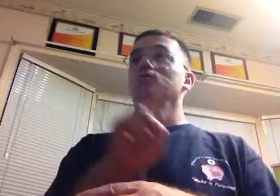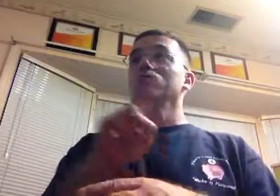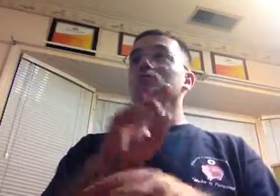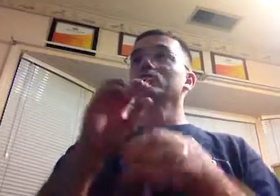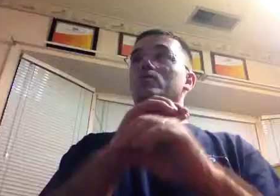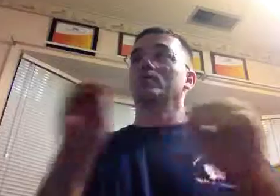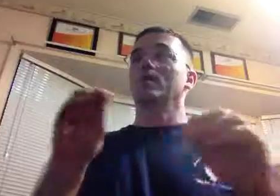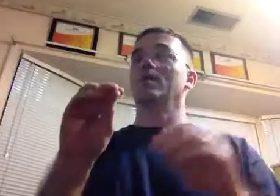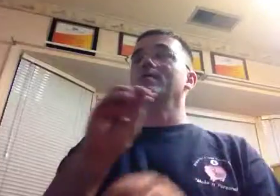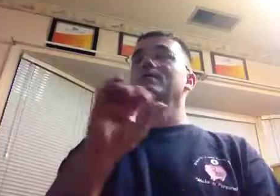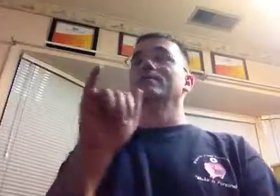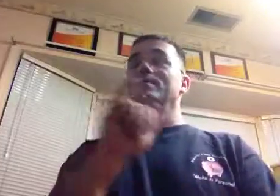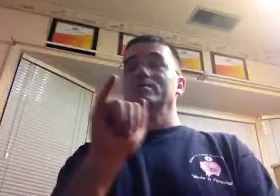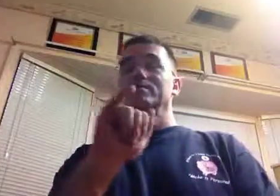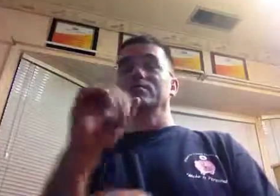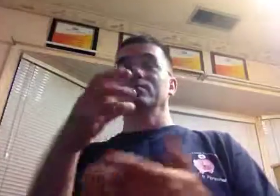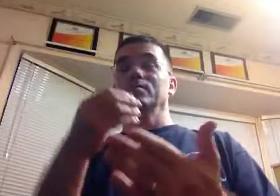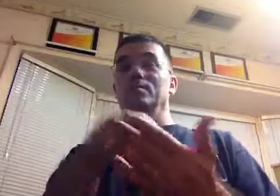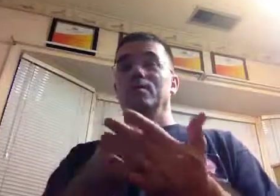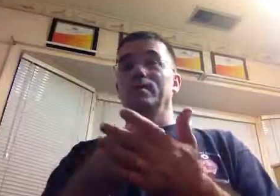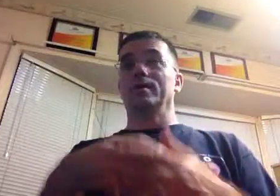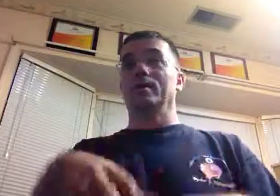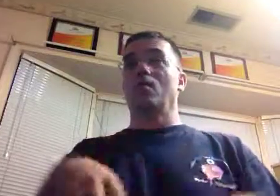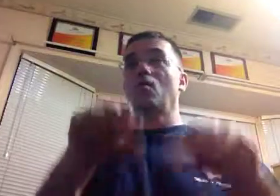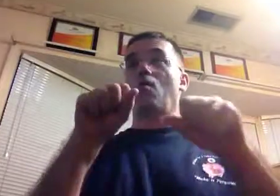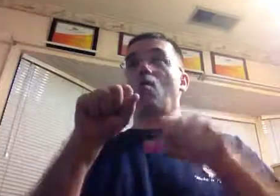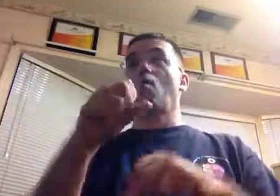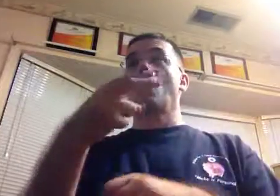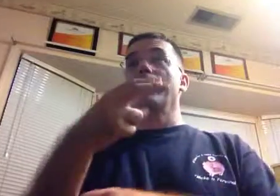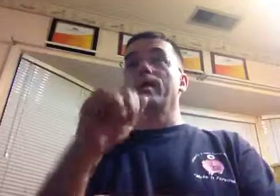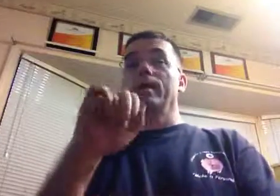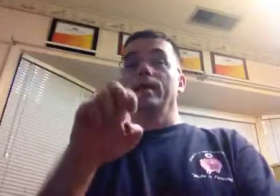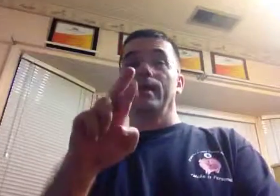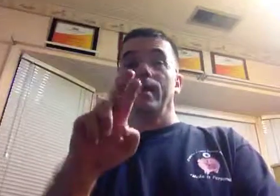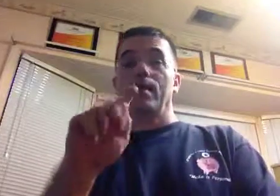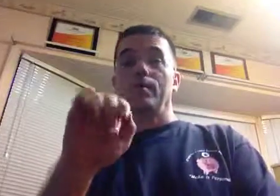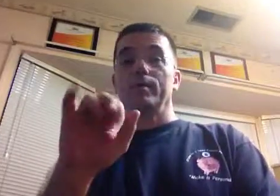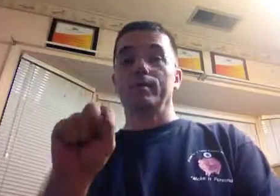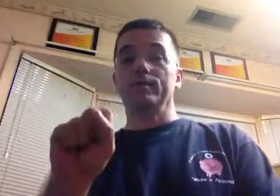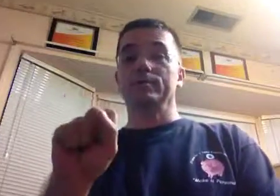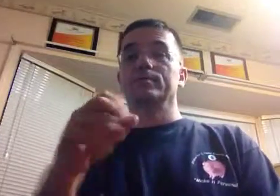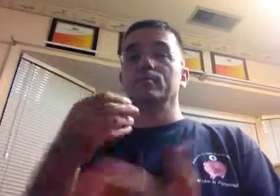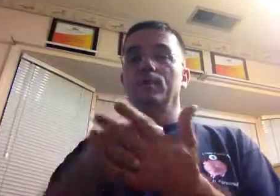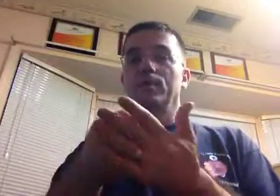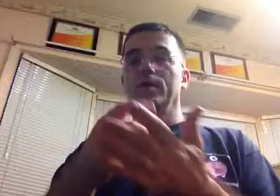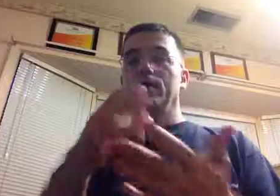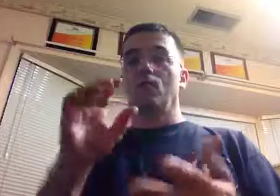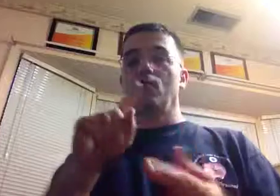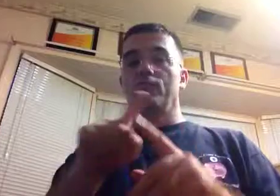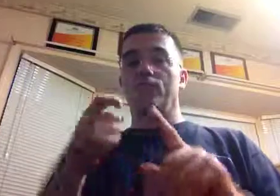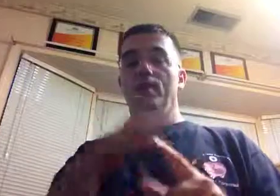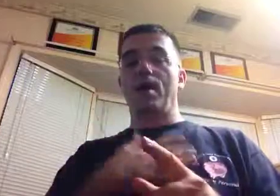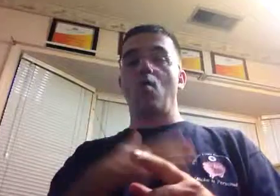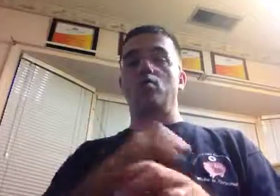or the inheritance money. Mm-hmm. I've been using the money from my own job. Good. Okay. And how much do you